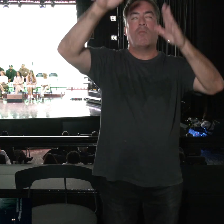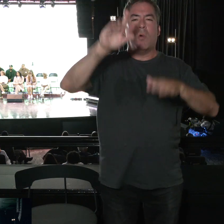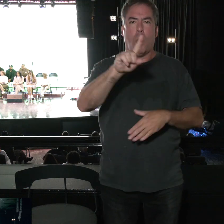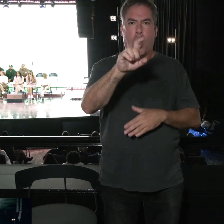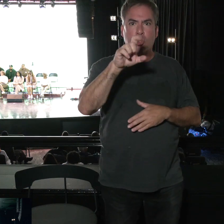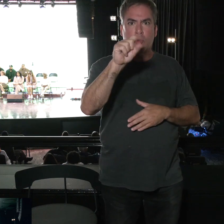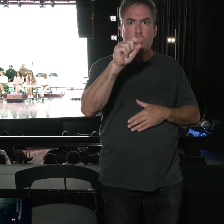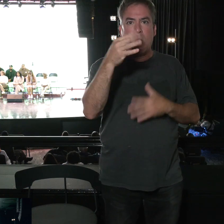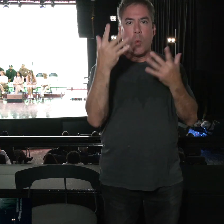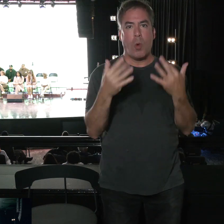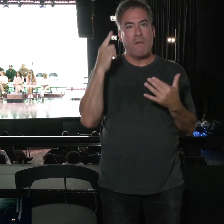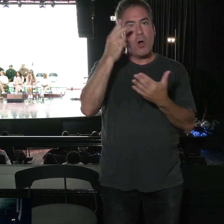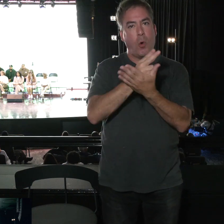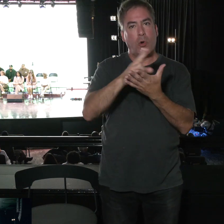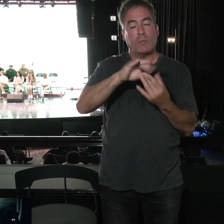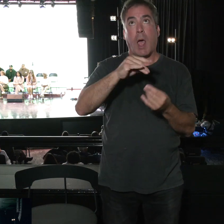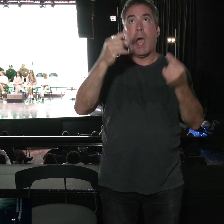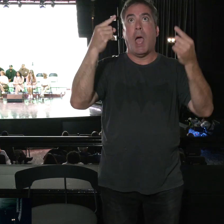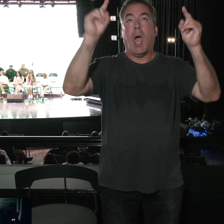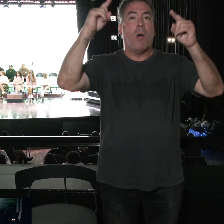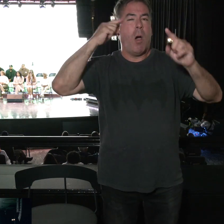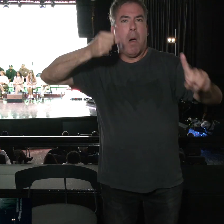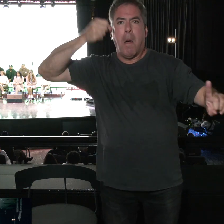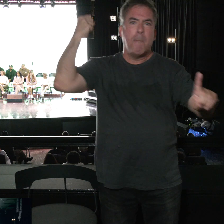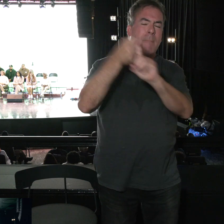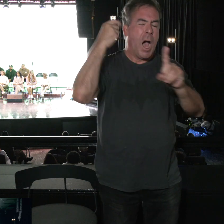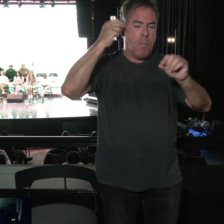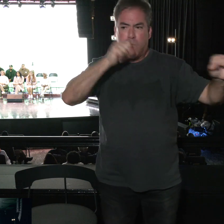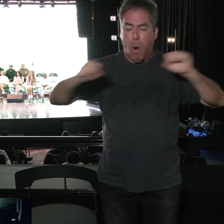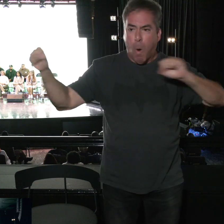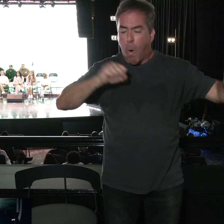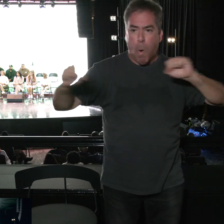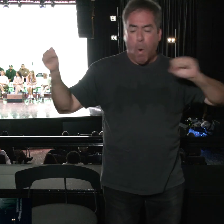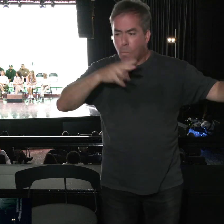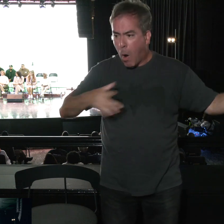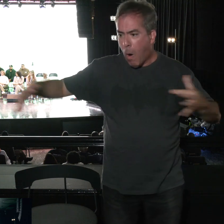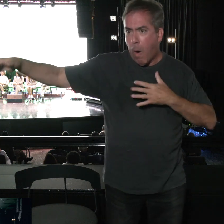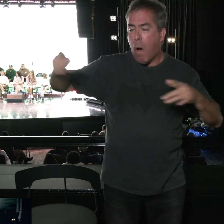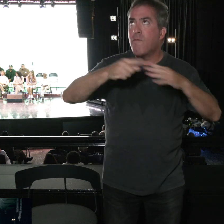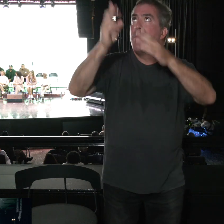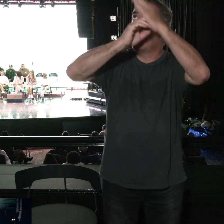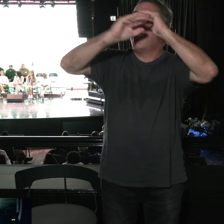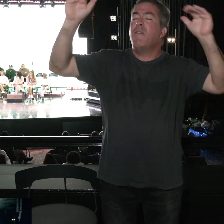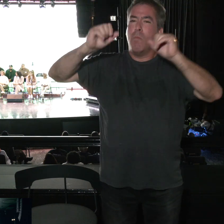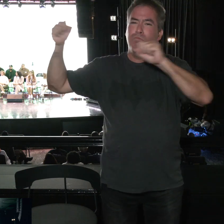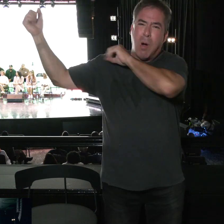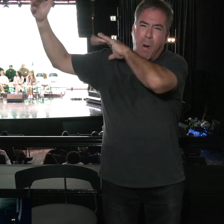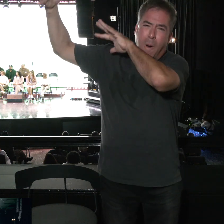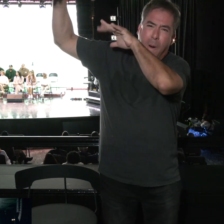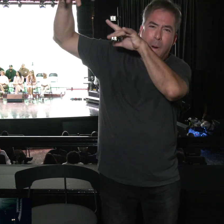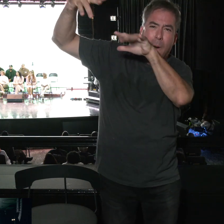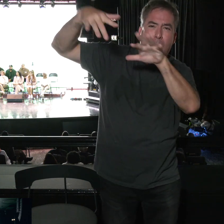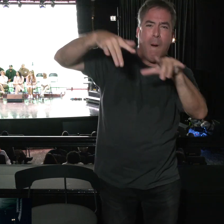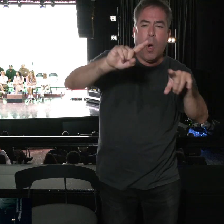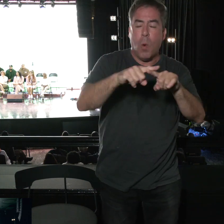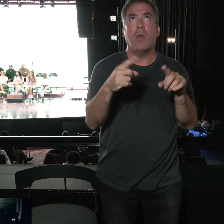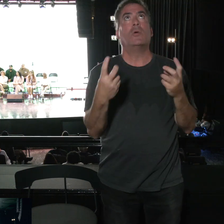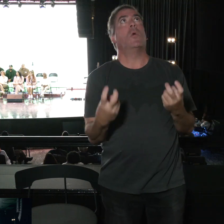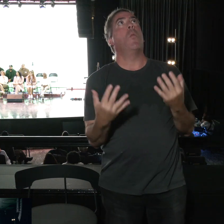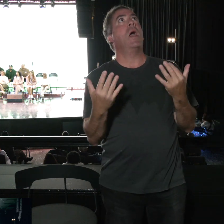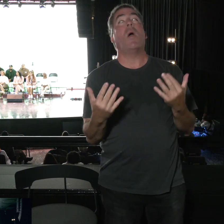120 of them. Suddenly, a sound like the blowing of a violent wind came from heaven and filled the whole house where they were sitting.